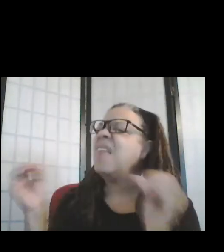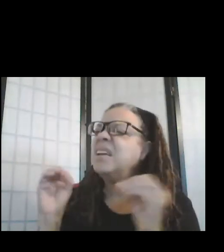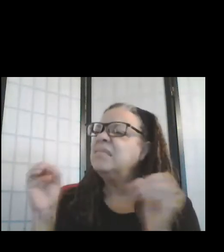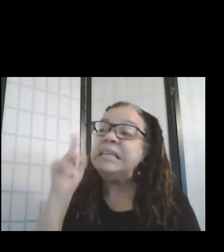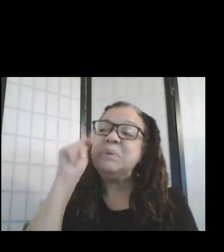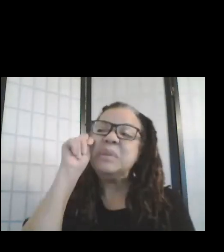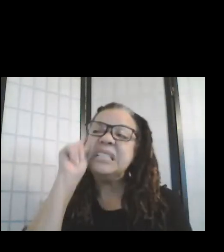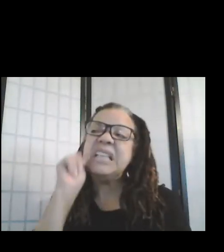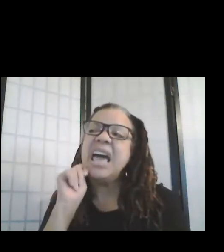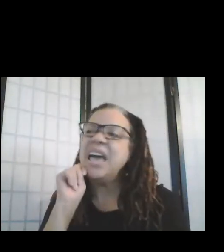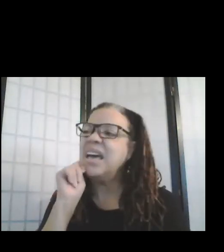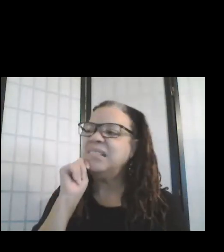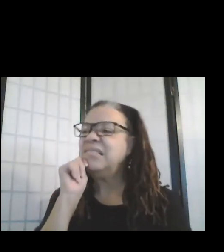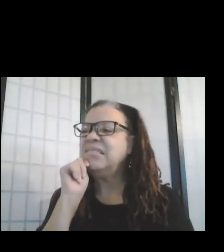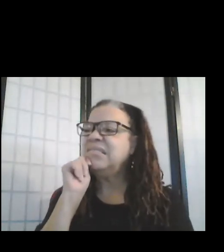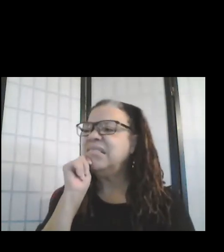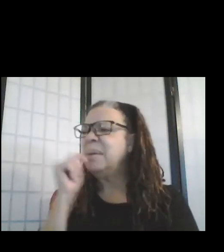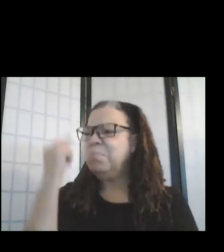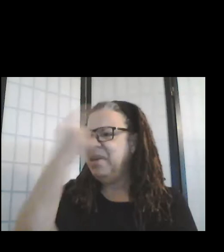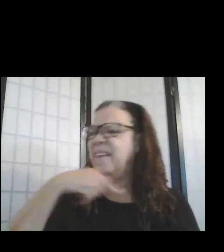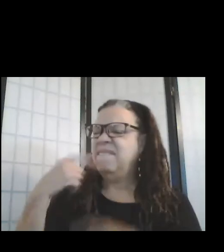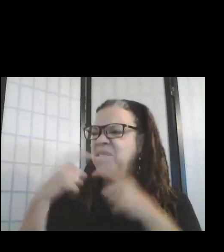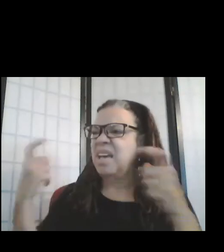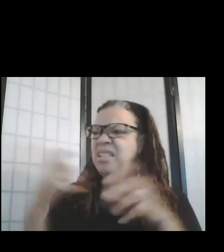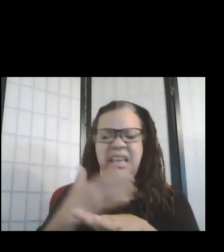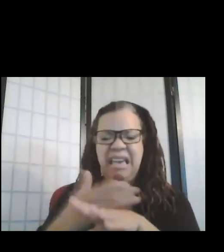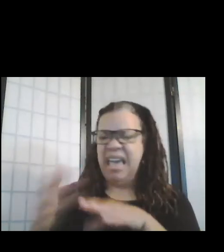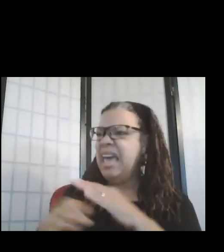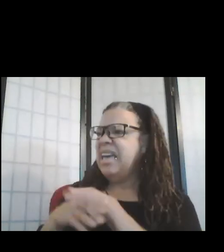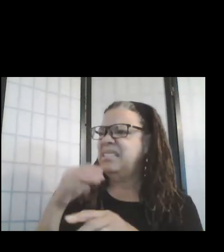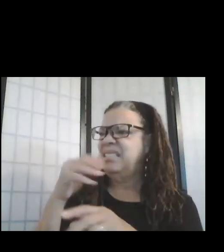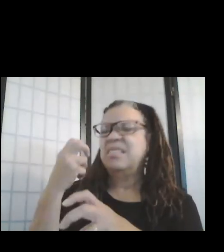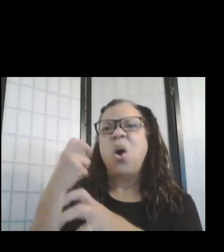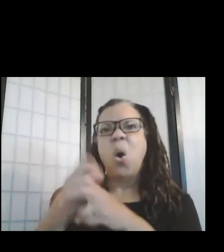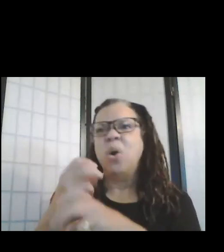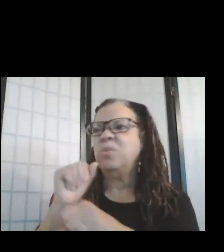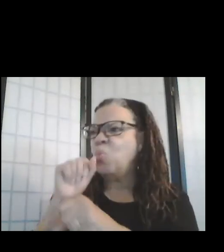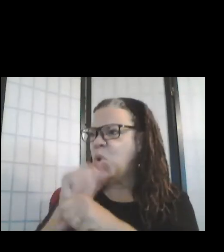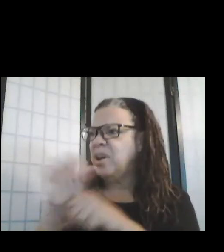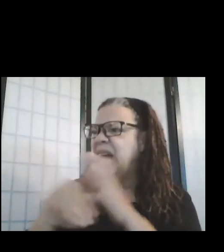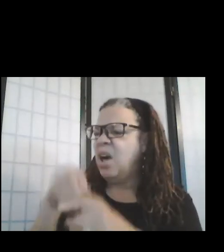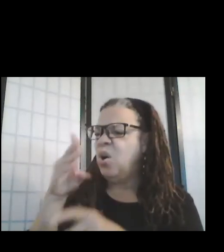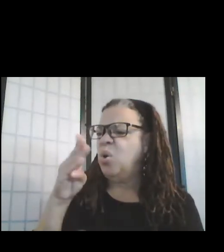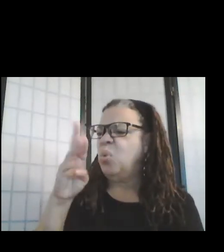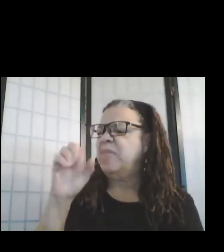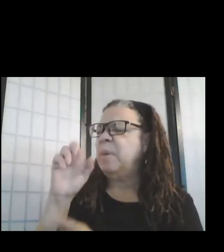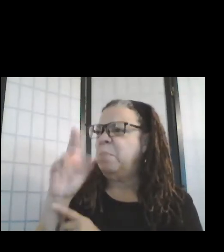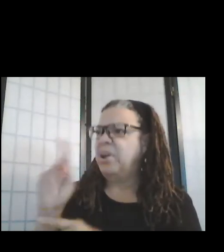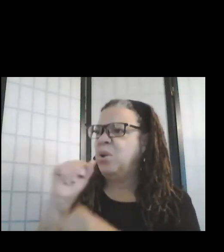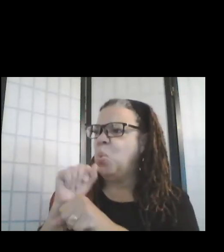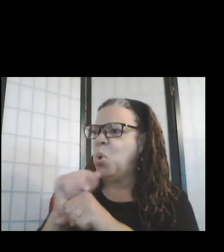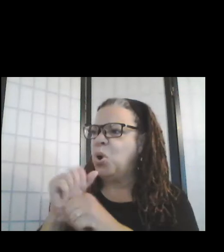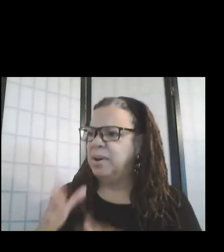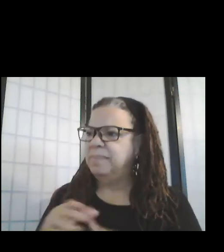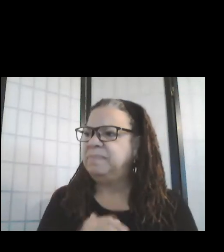with a big hard face and hands that would have looked more fitting on a bricklayer. Maybe he'd come to Morris's front steps. Mr.